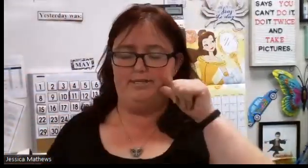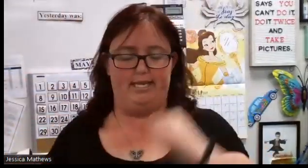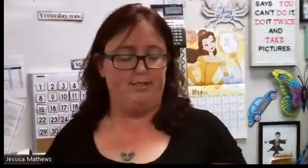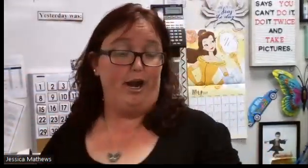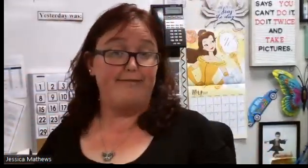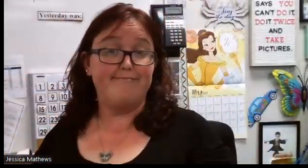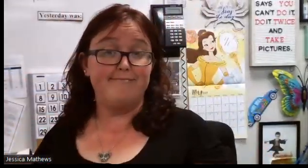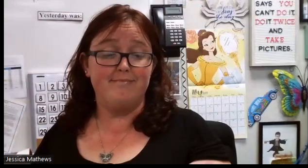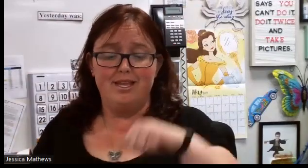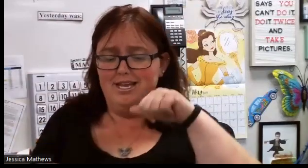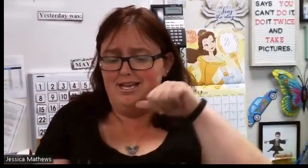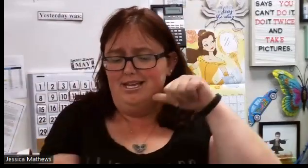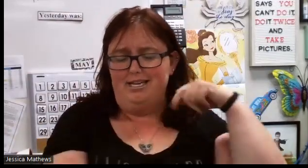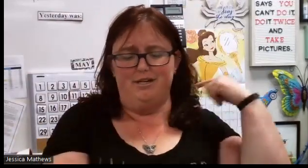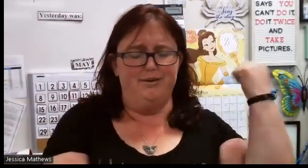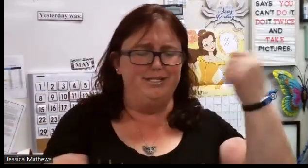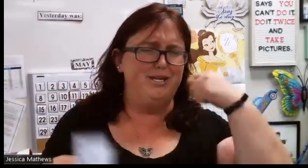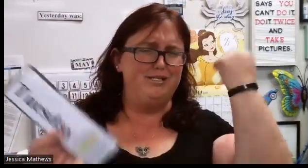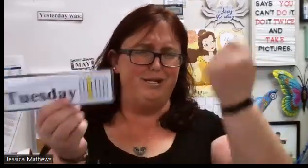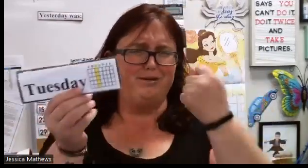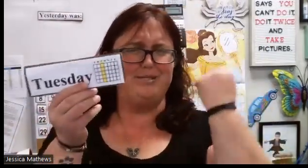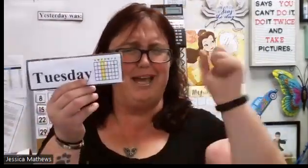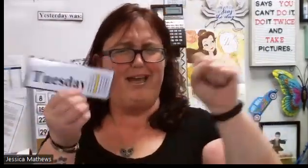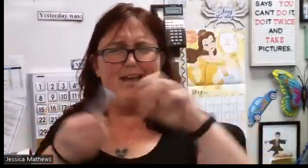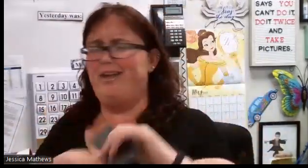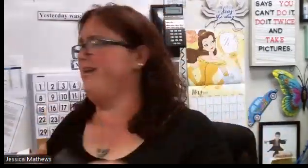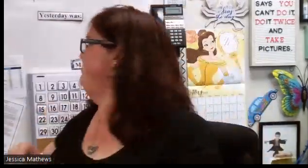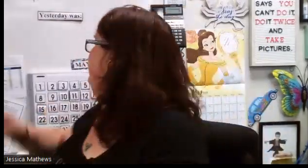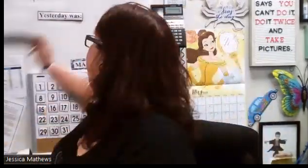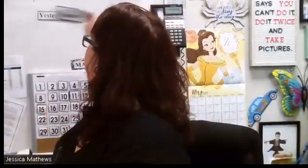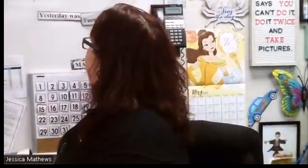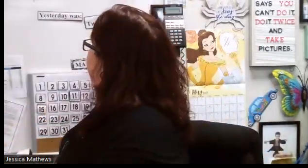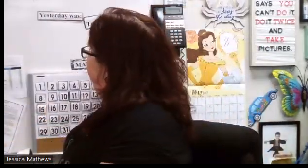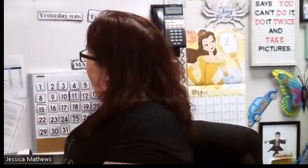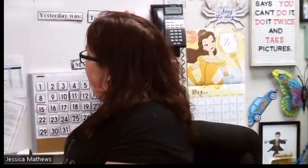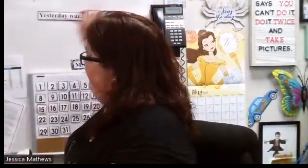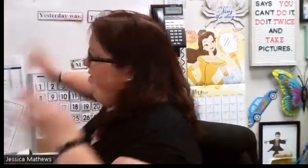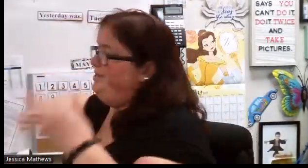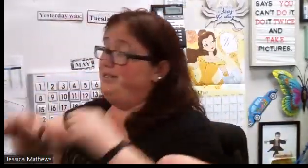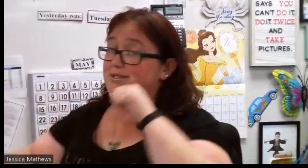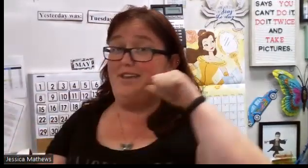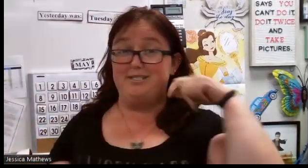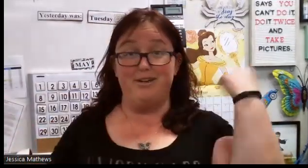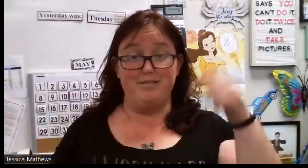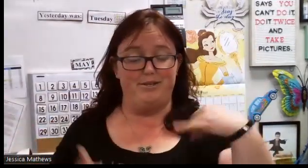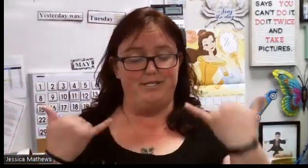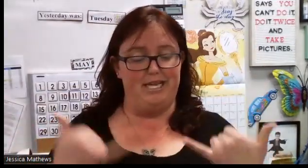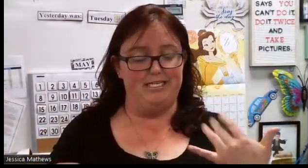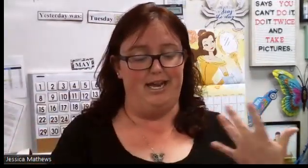was yesterday? Yesterday was Tuesday. Yesterday was Tuesday. So if yesterday was Tuesday, then